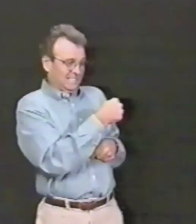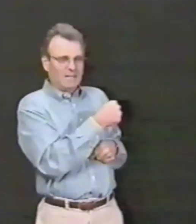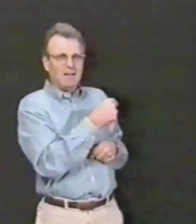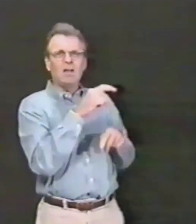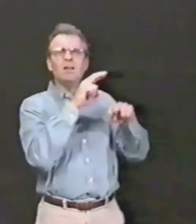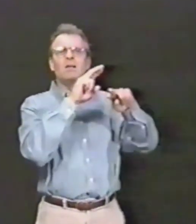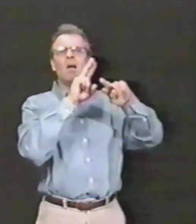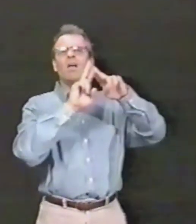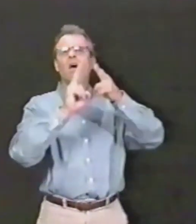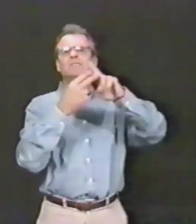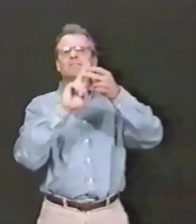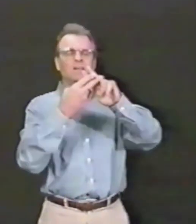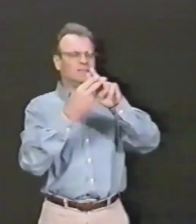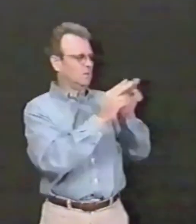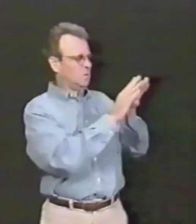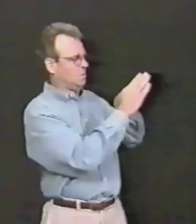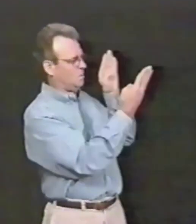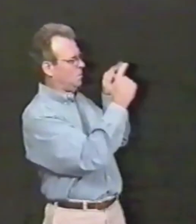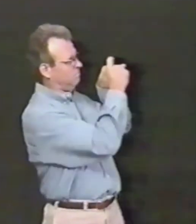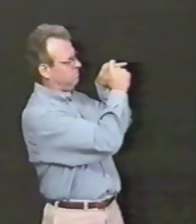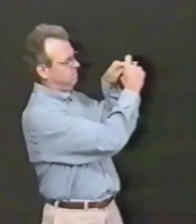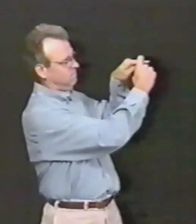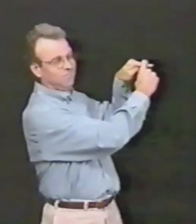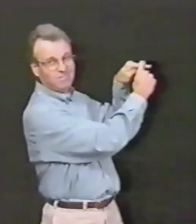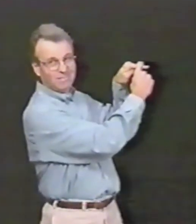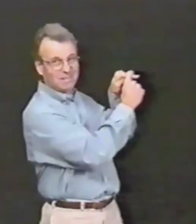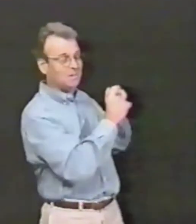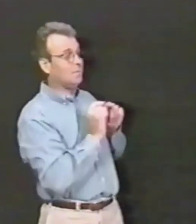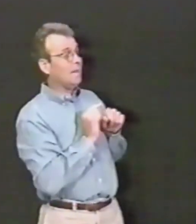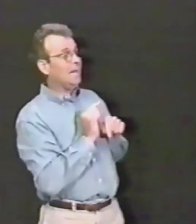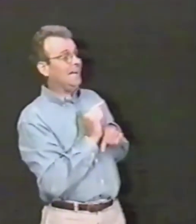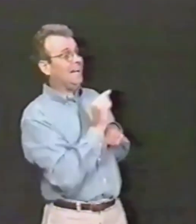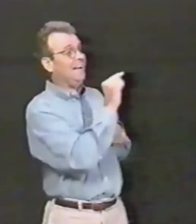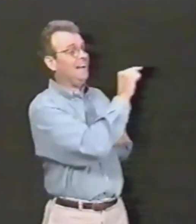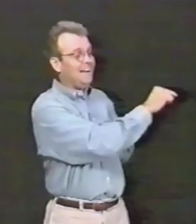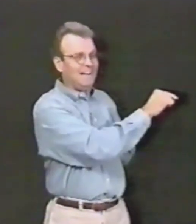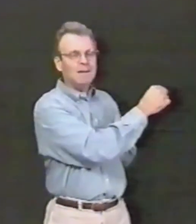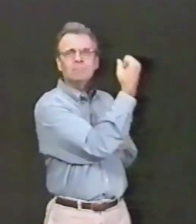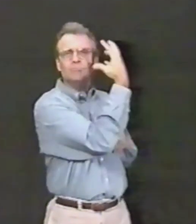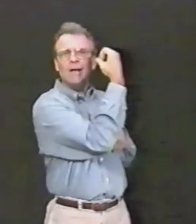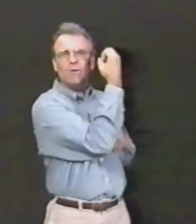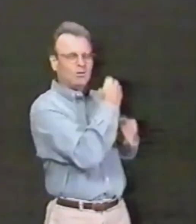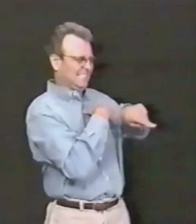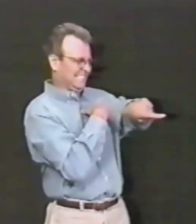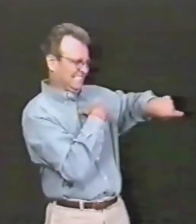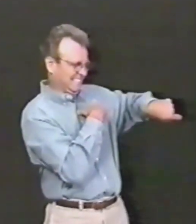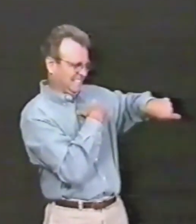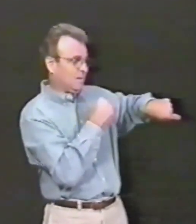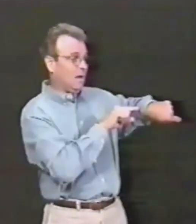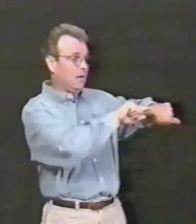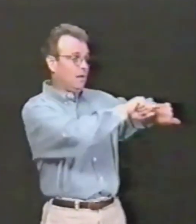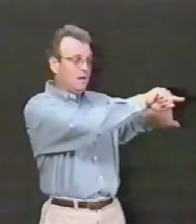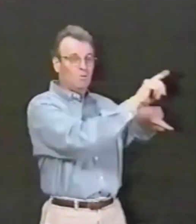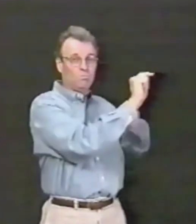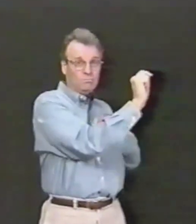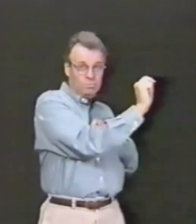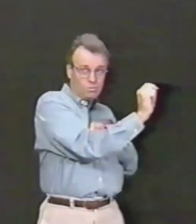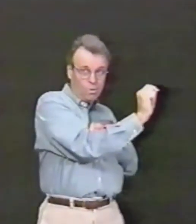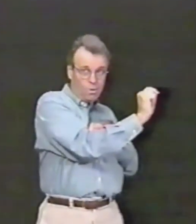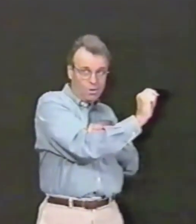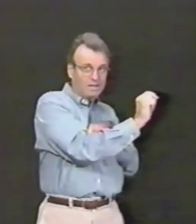a refrigerator, and across from the refrigerator is a little closet. In the back is